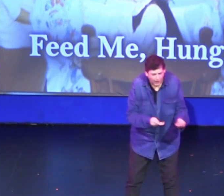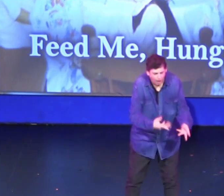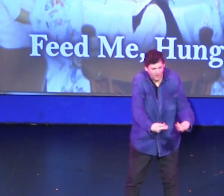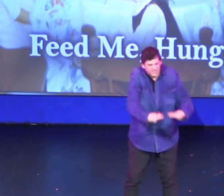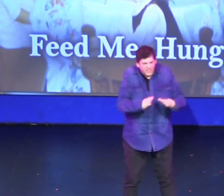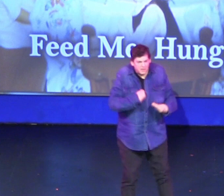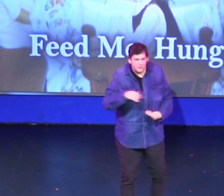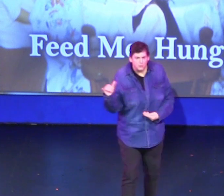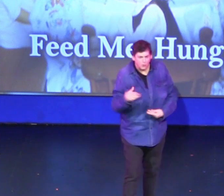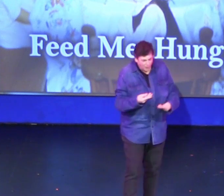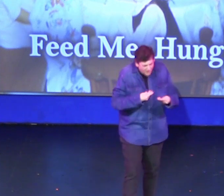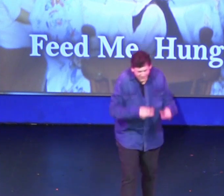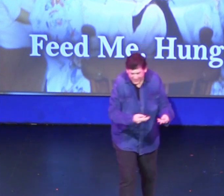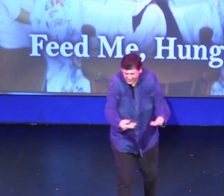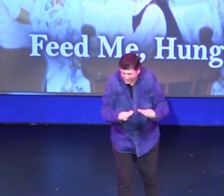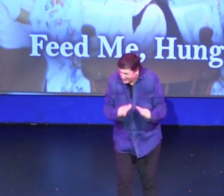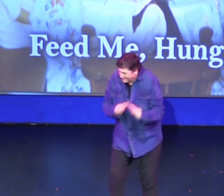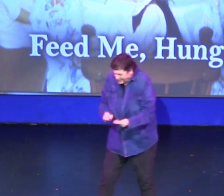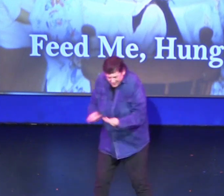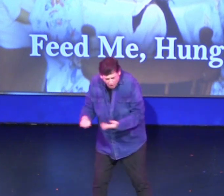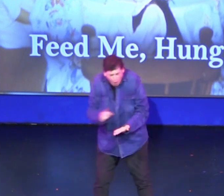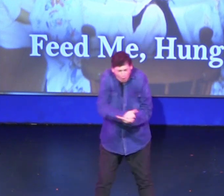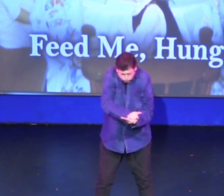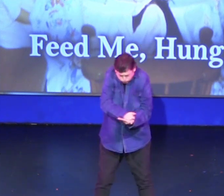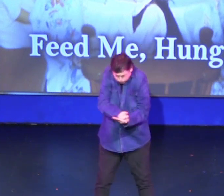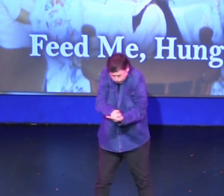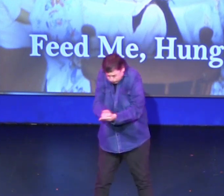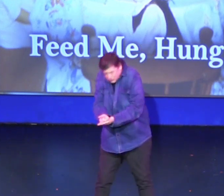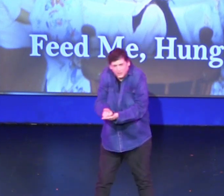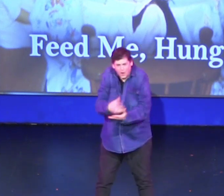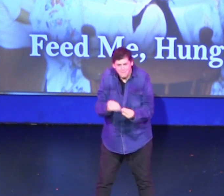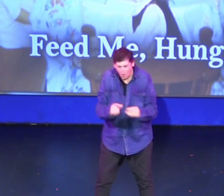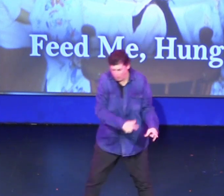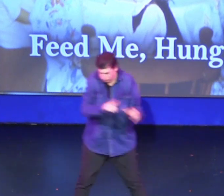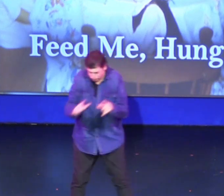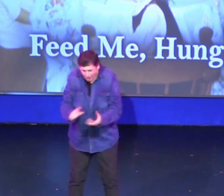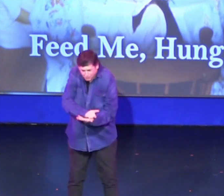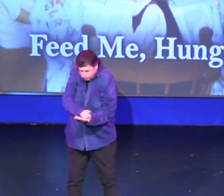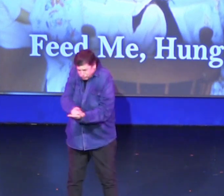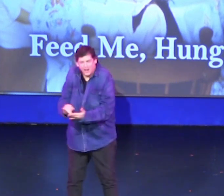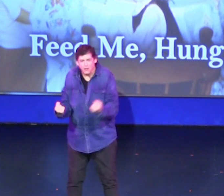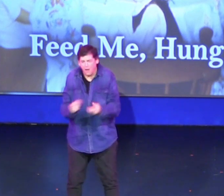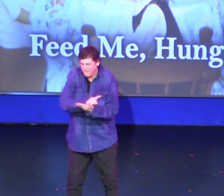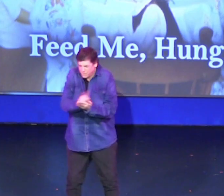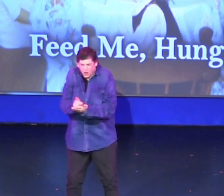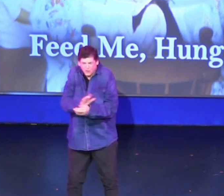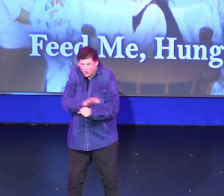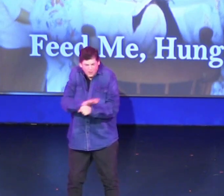there. I gave them language, they gave me some of their language, and I just felt like I was getting more of what I'd